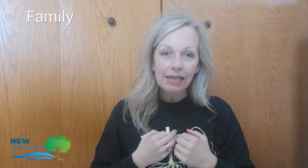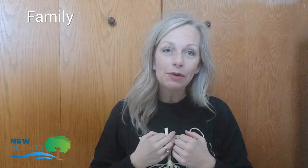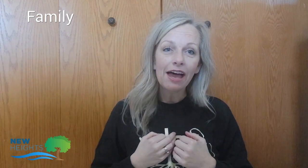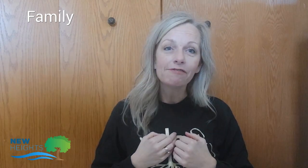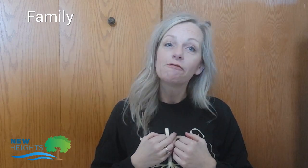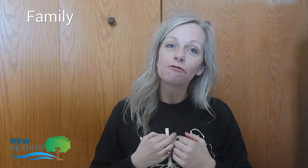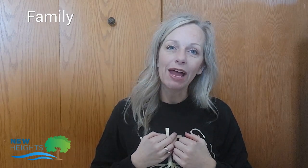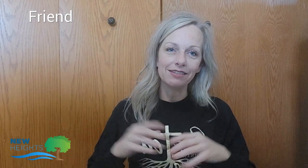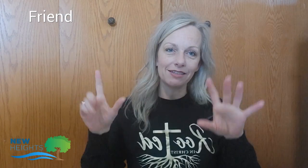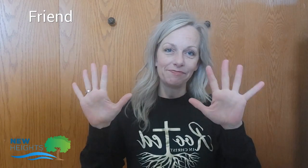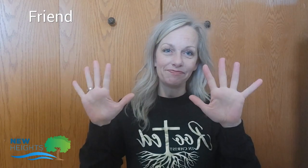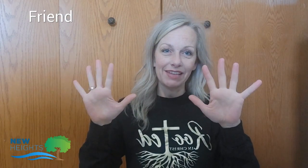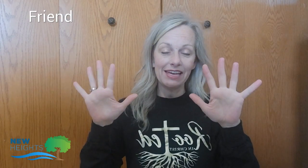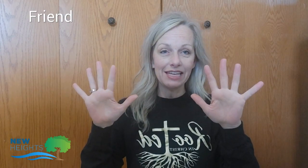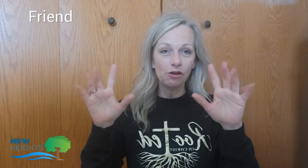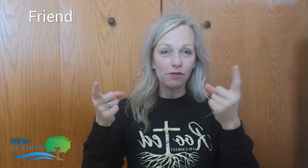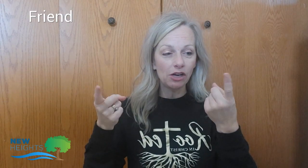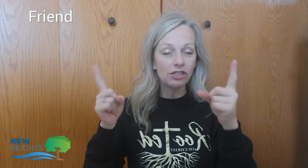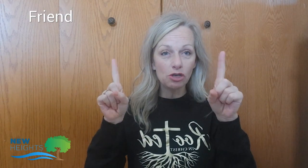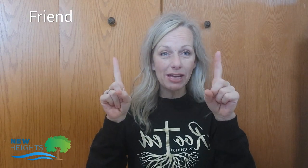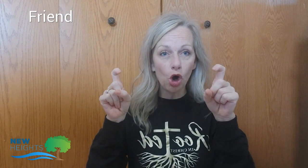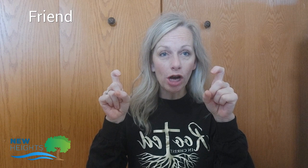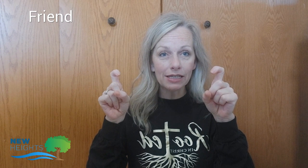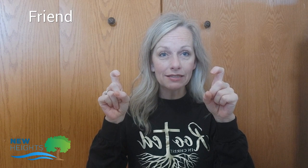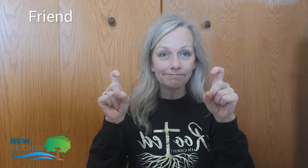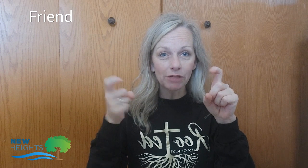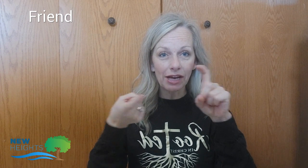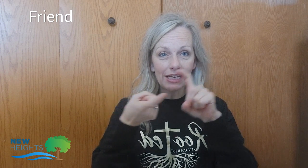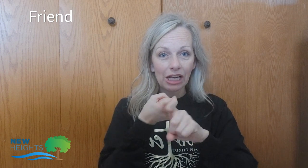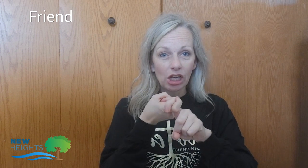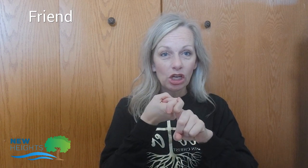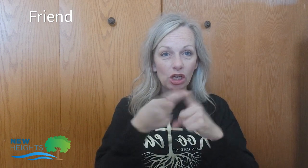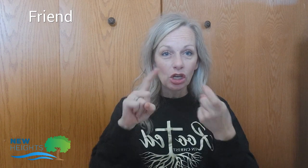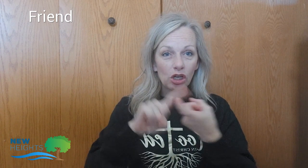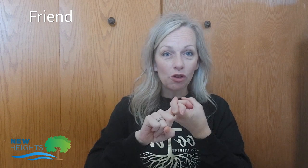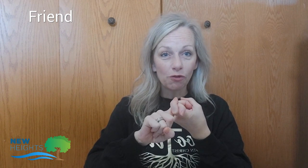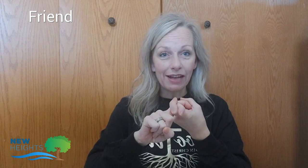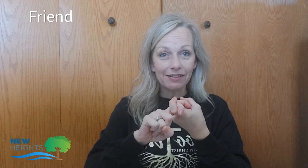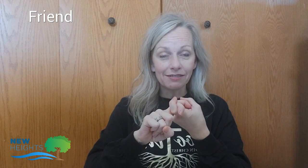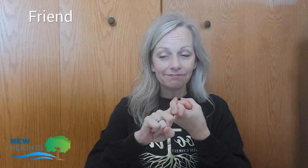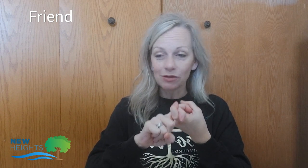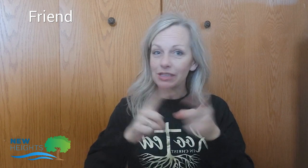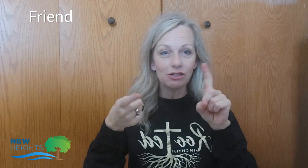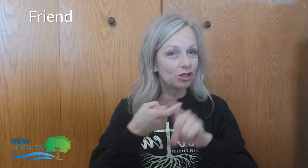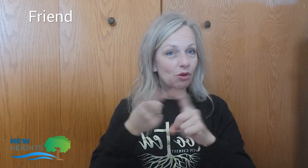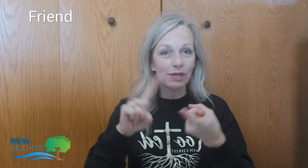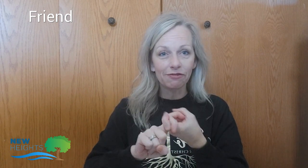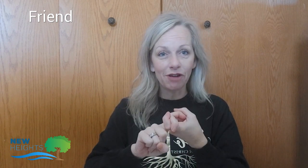we have friend. Okay, take your fingers and you make hooks, right? Your friend. All right, you just do it once,